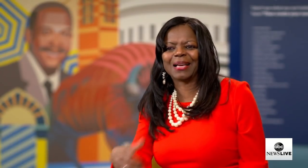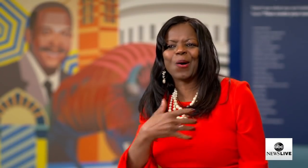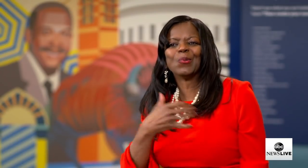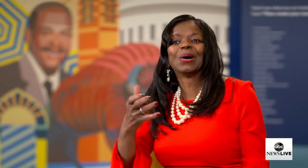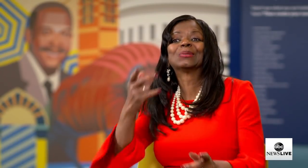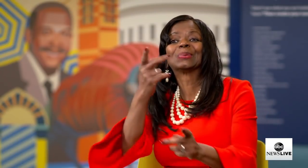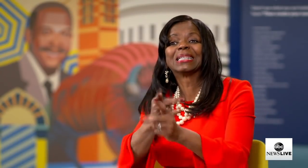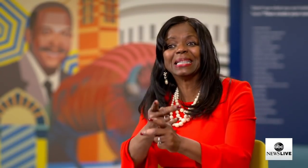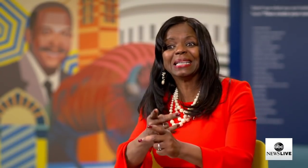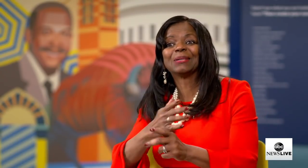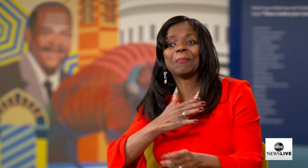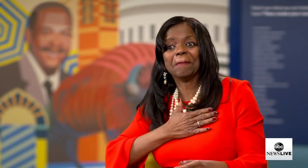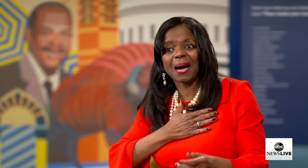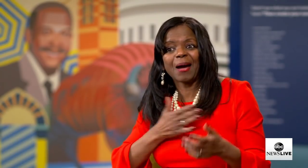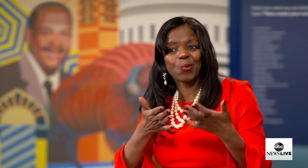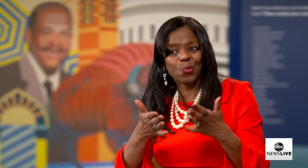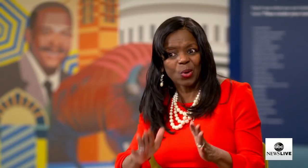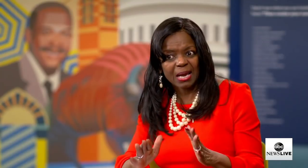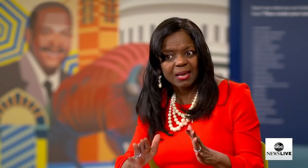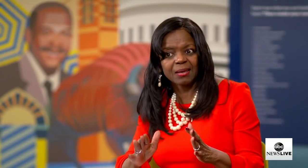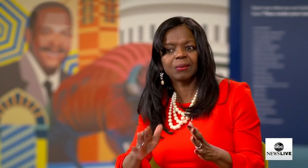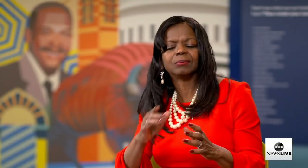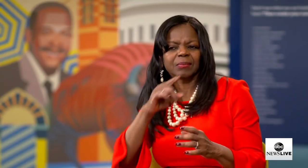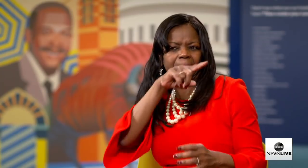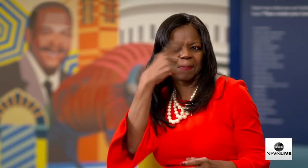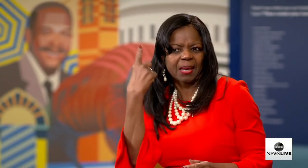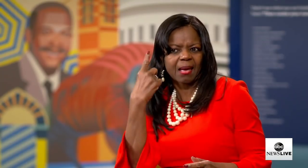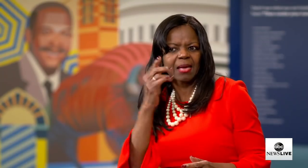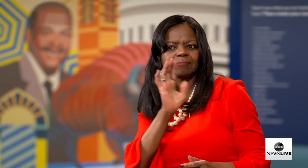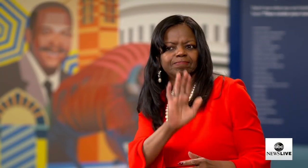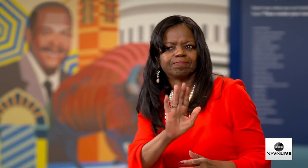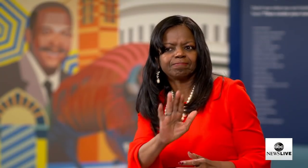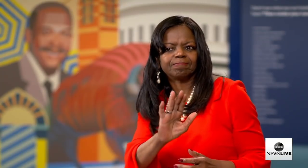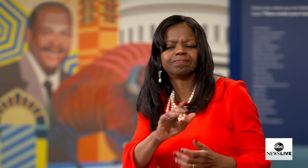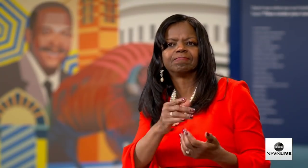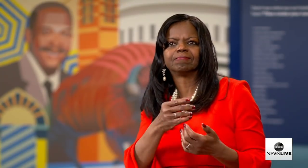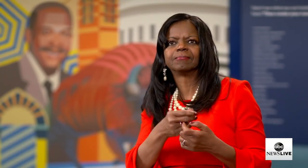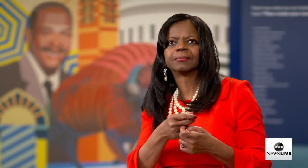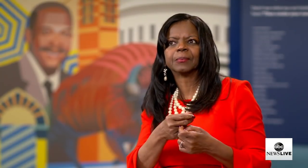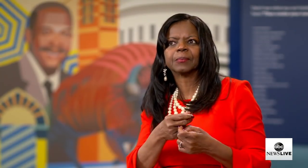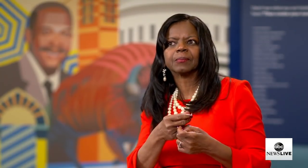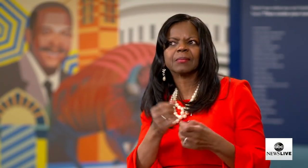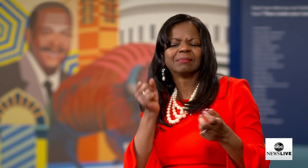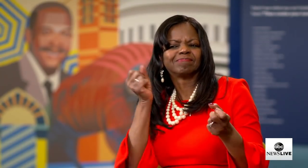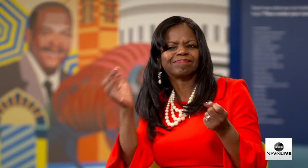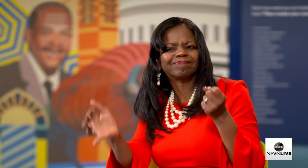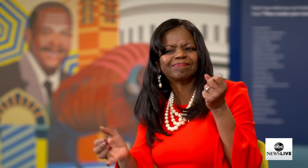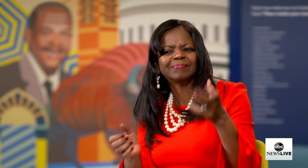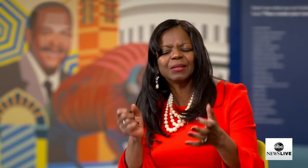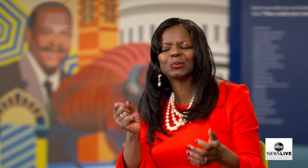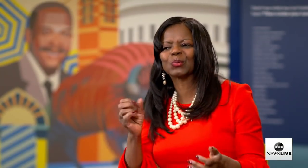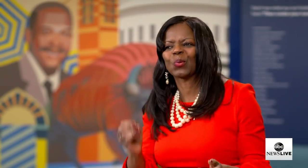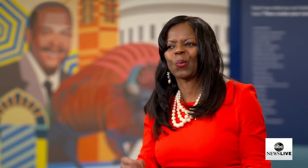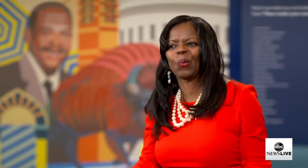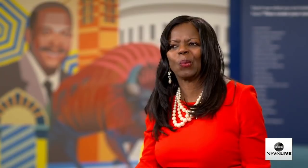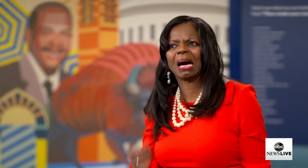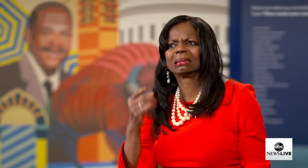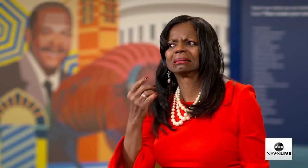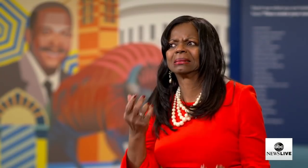you're white. And I remember not liking that. I wanted to keep my way, my Black way of communicating the way I would